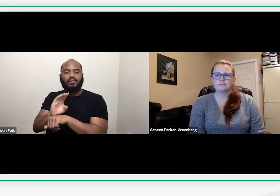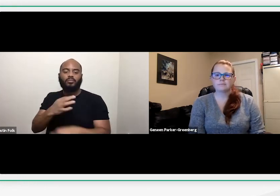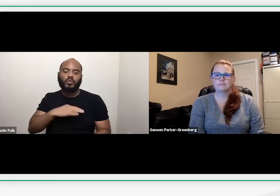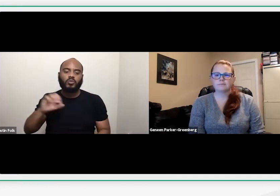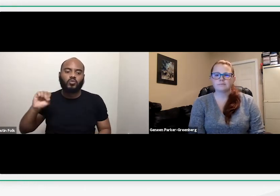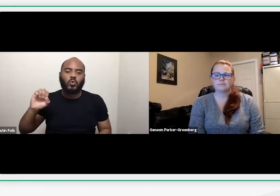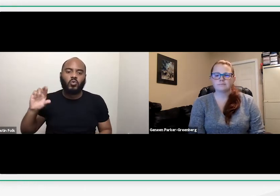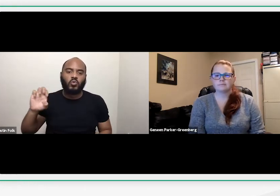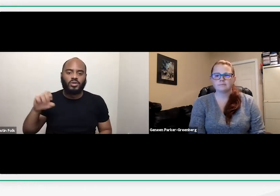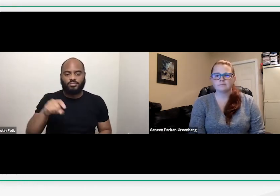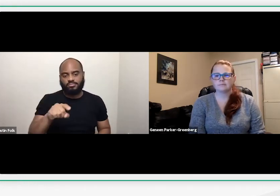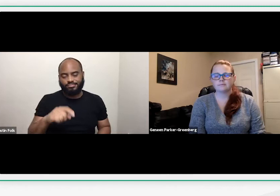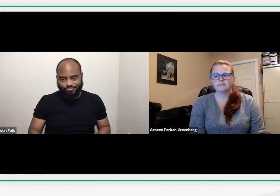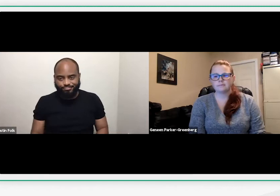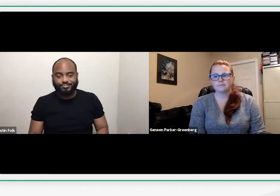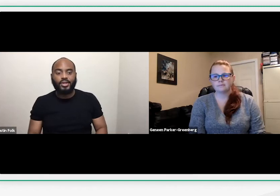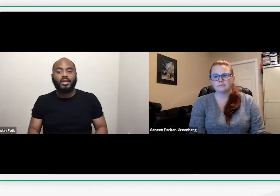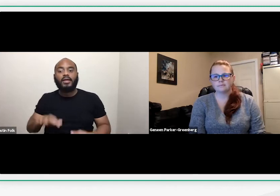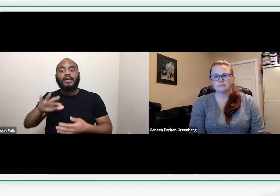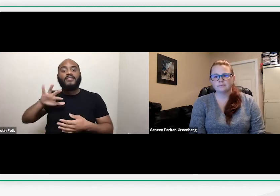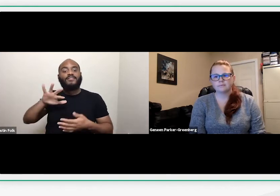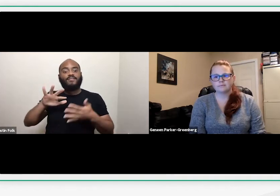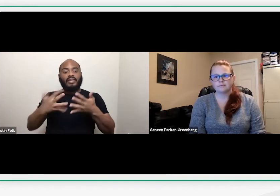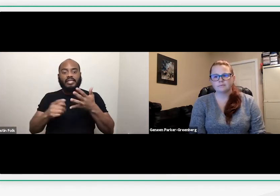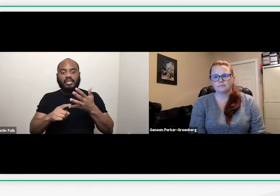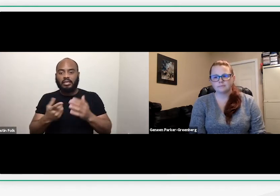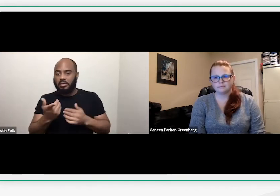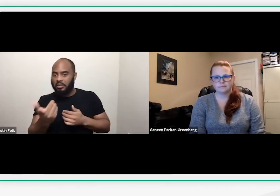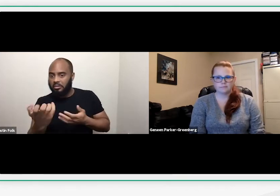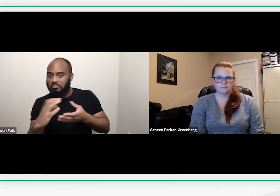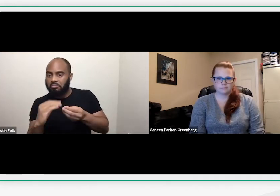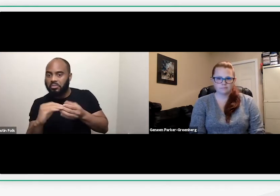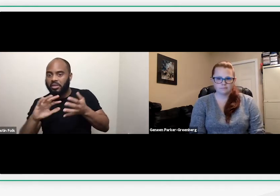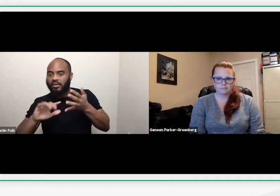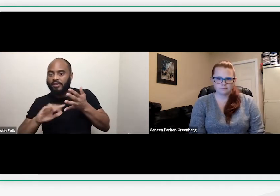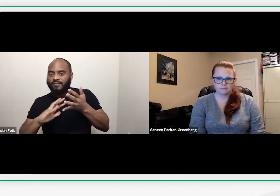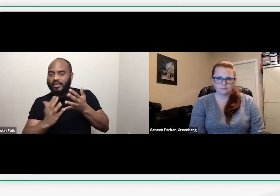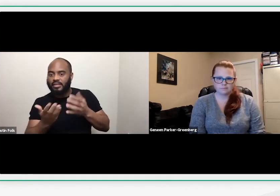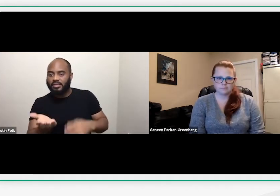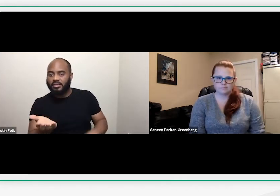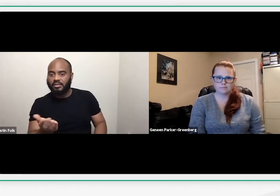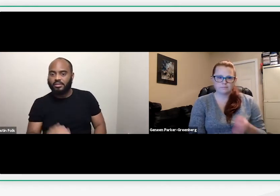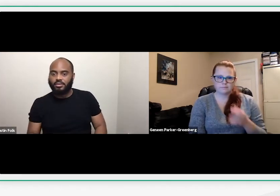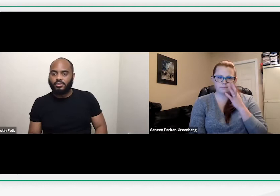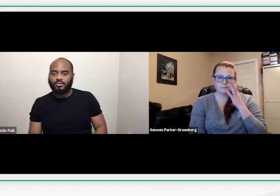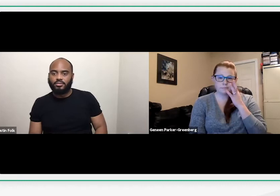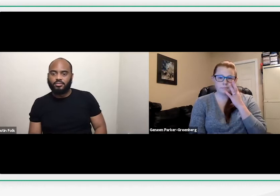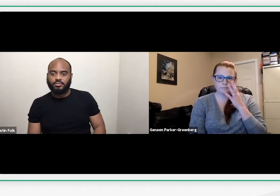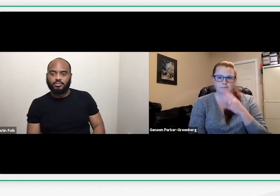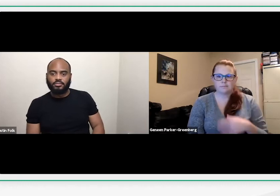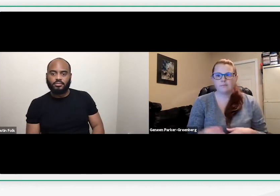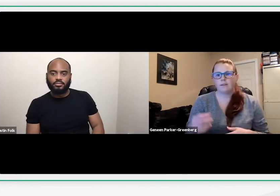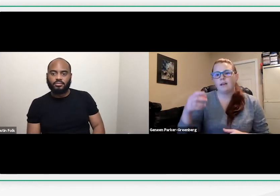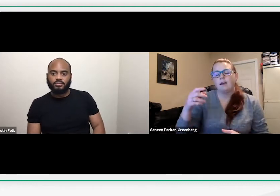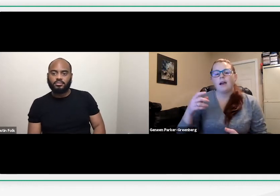And then the fourth, Dun and Bradstreet, focuses on businesses. And the fifth, Janine, would you like to cover